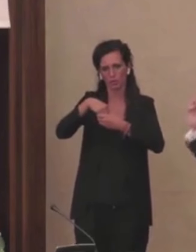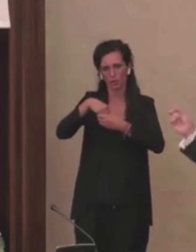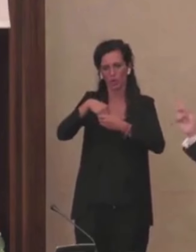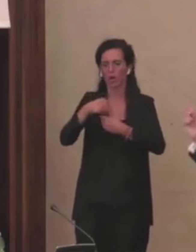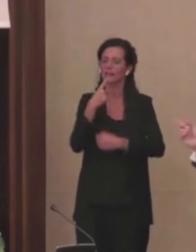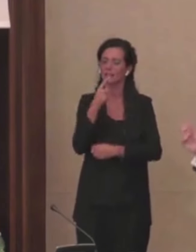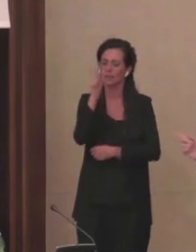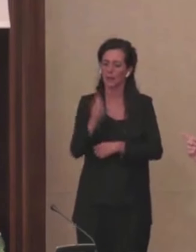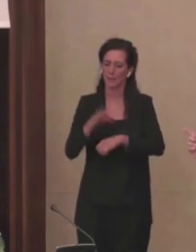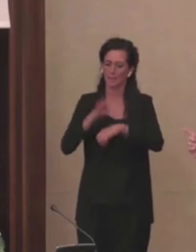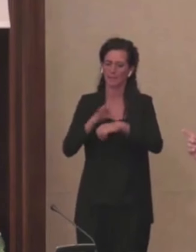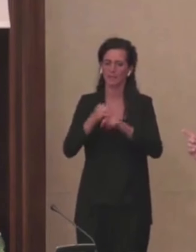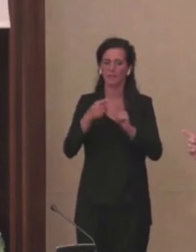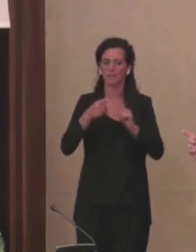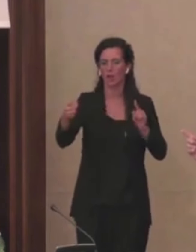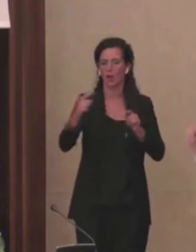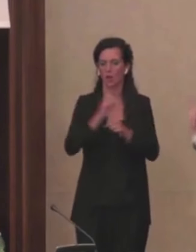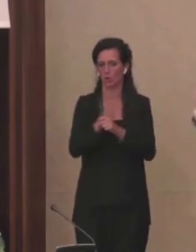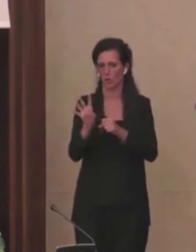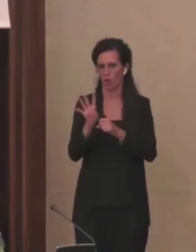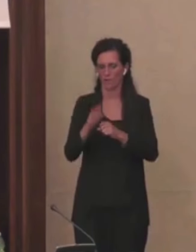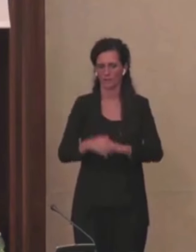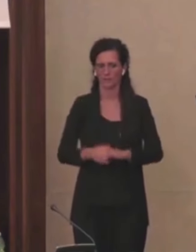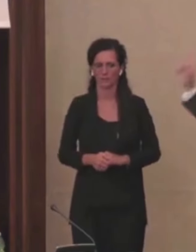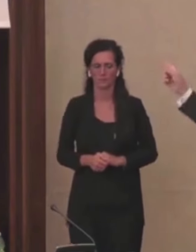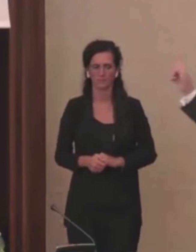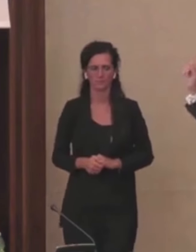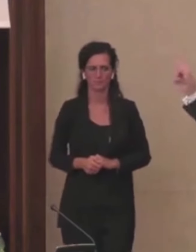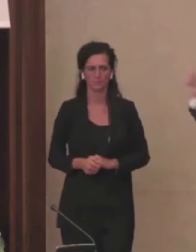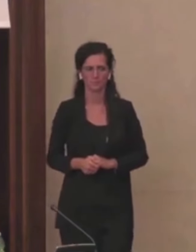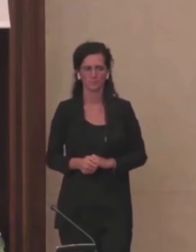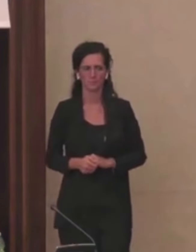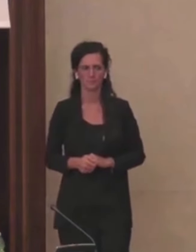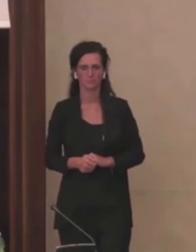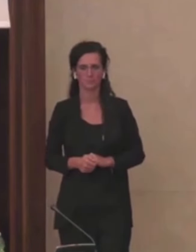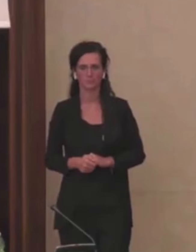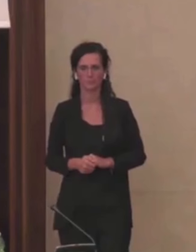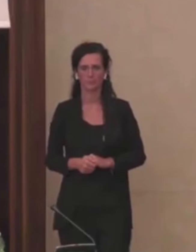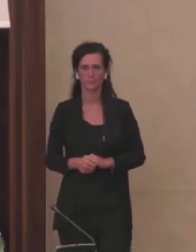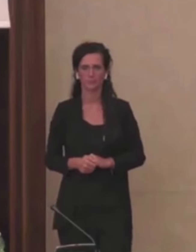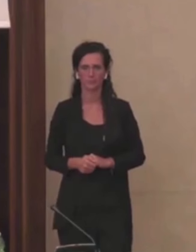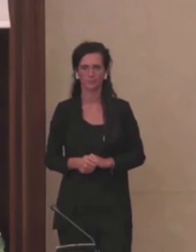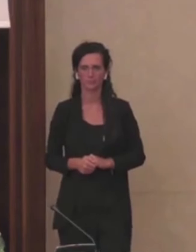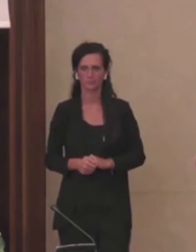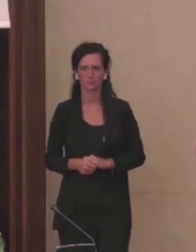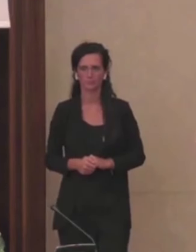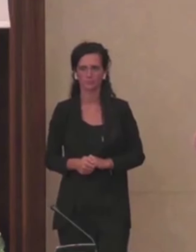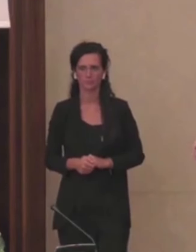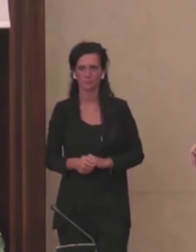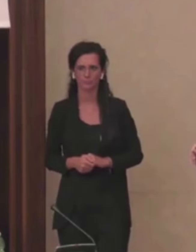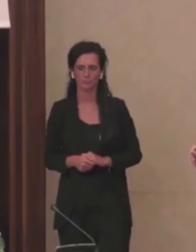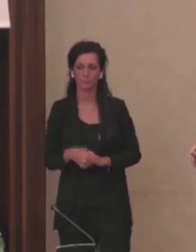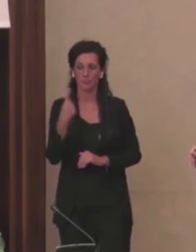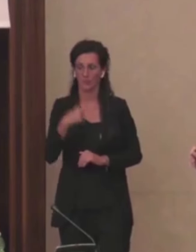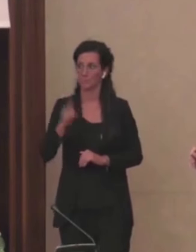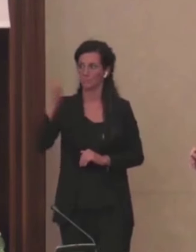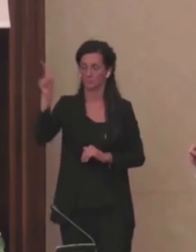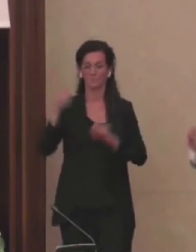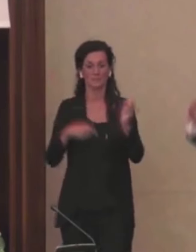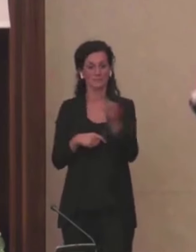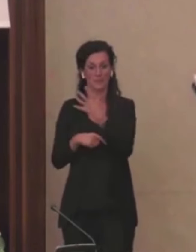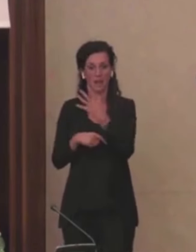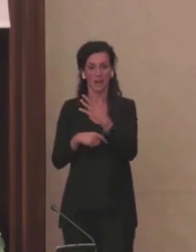Because this is the older slide set, we did the exact same thing in post-vaccination long